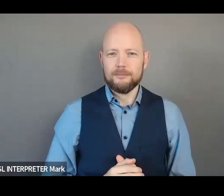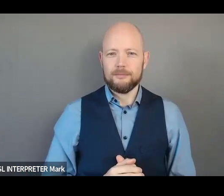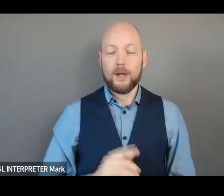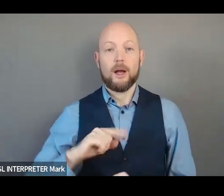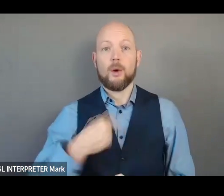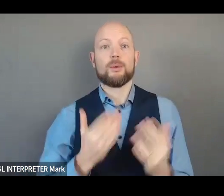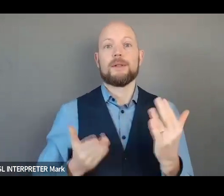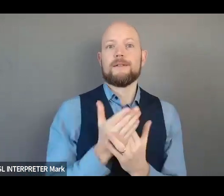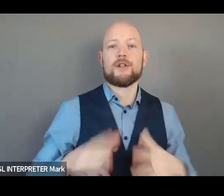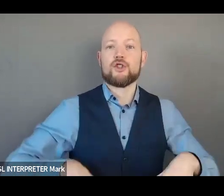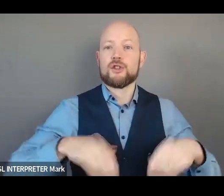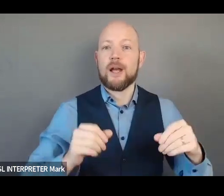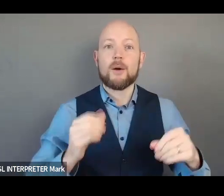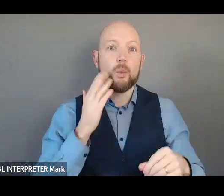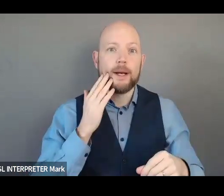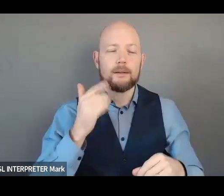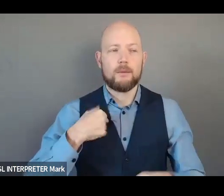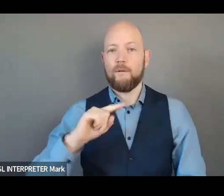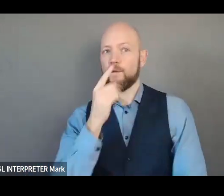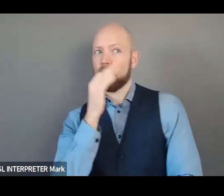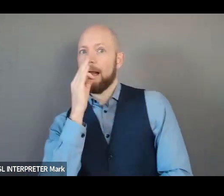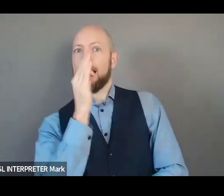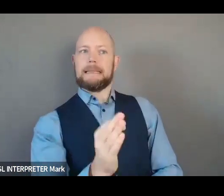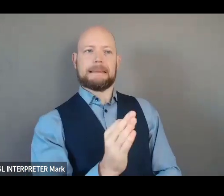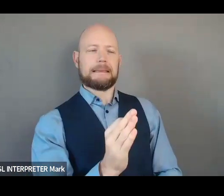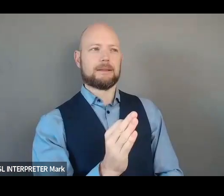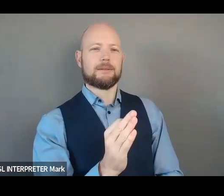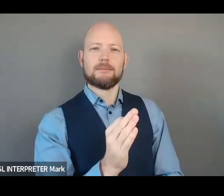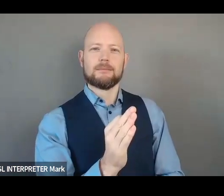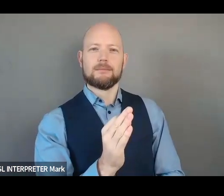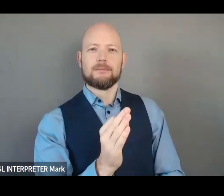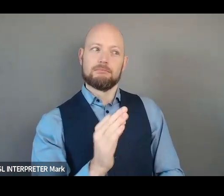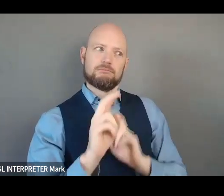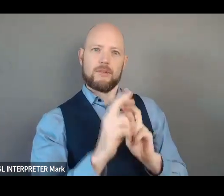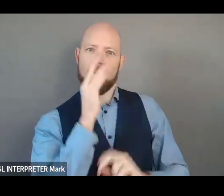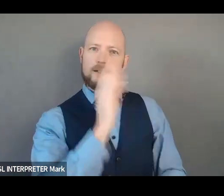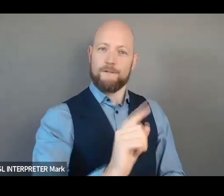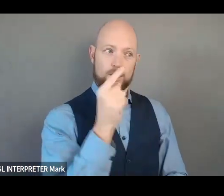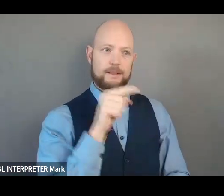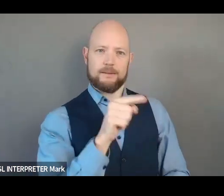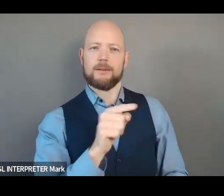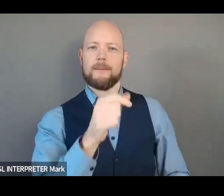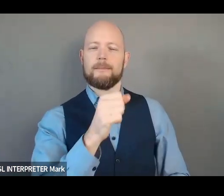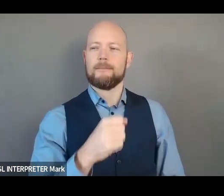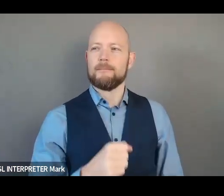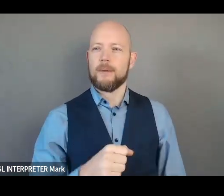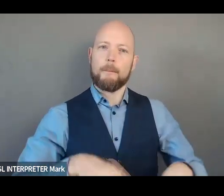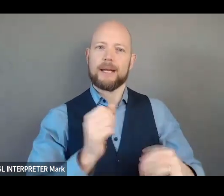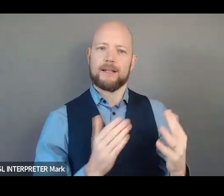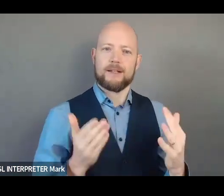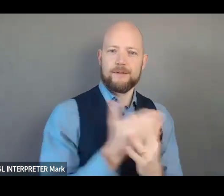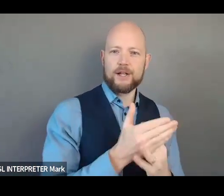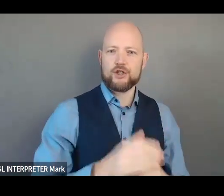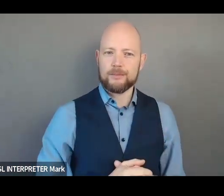their experiences were of managing menstruation. So Chiara, who's now joined us at the back of the room, designed a survey which I think took off more than we